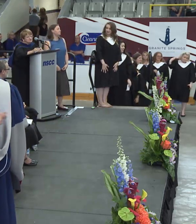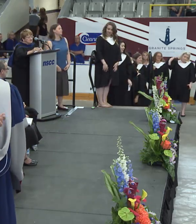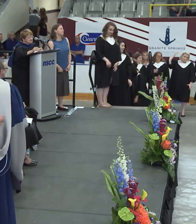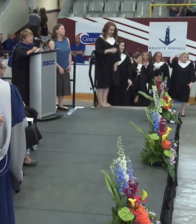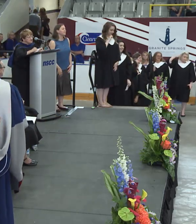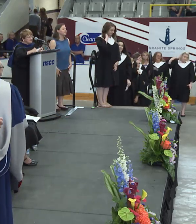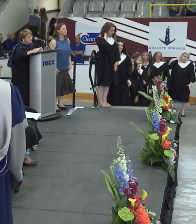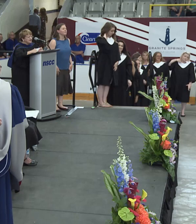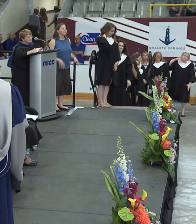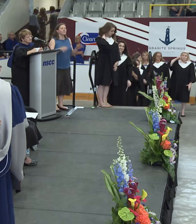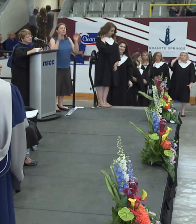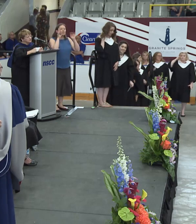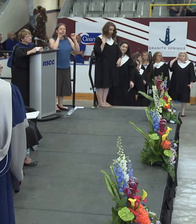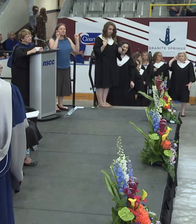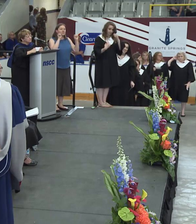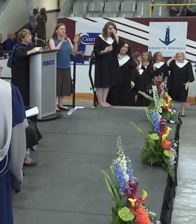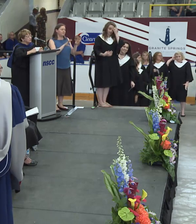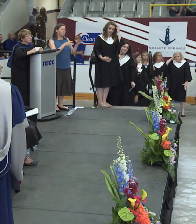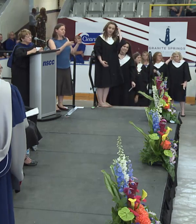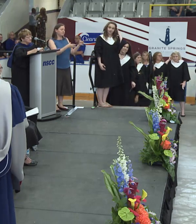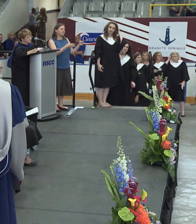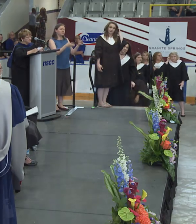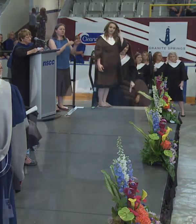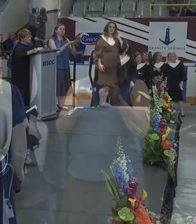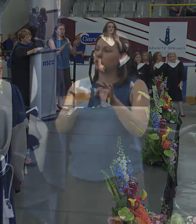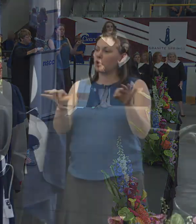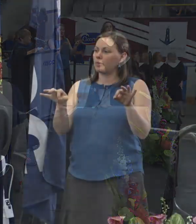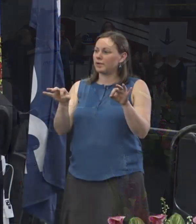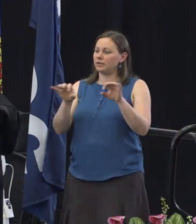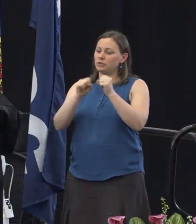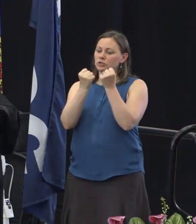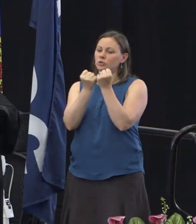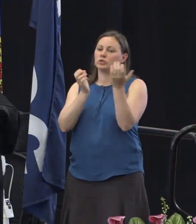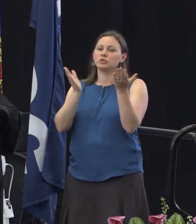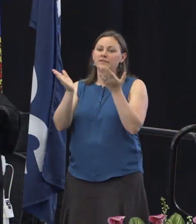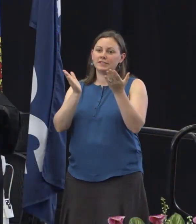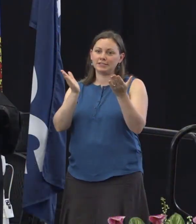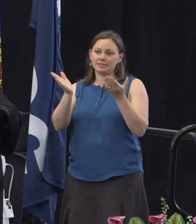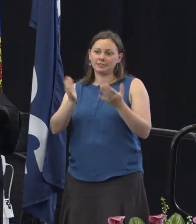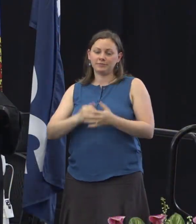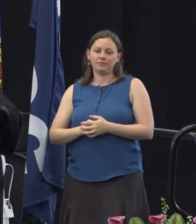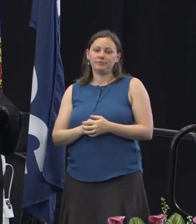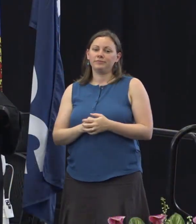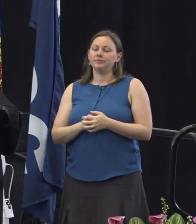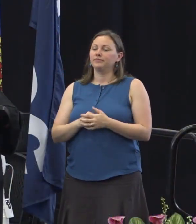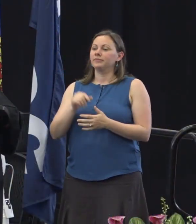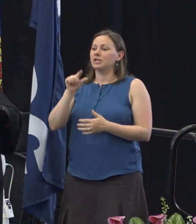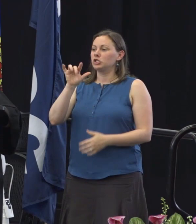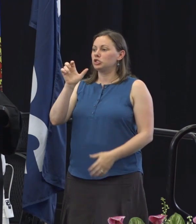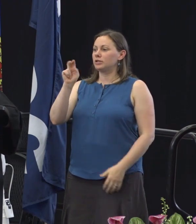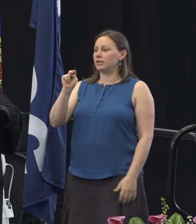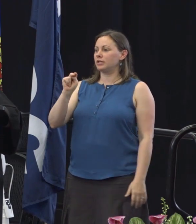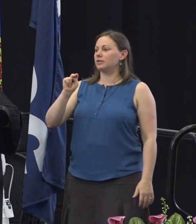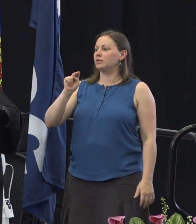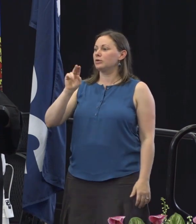Mr. President, the candidates for the Diploma in Social Services. Jillian Boudelier with honors.